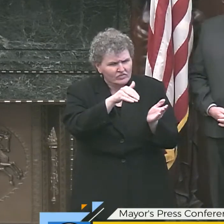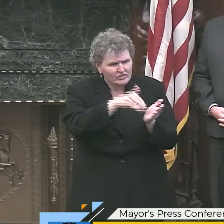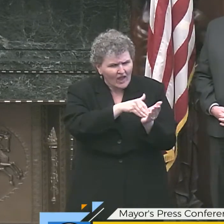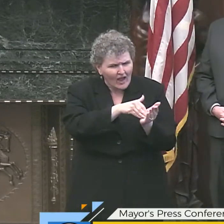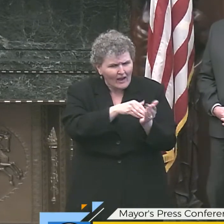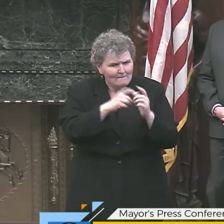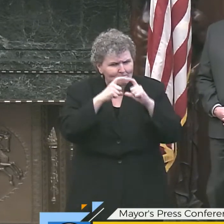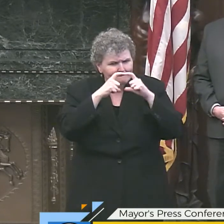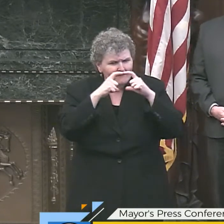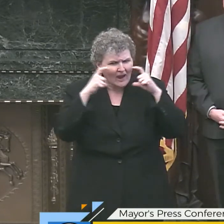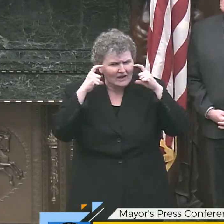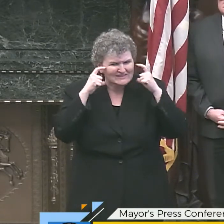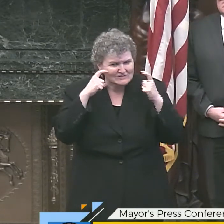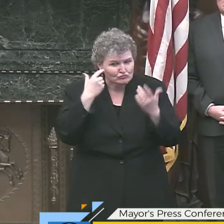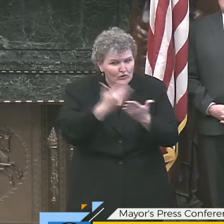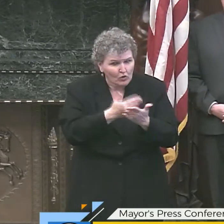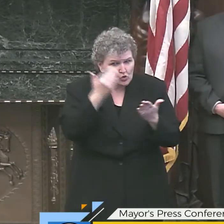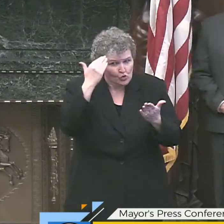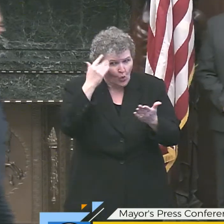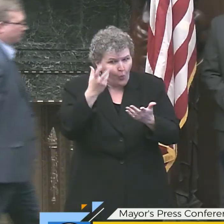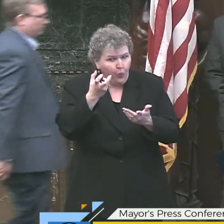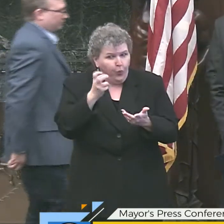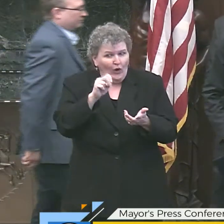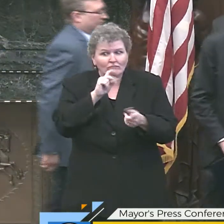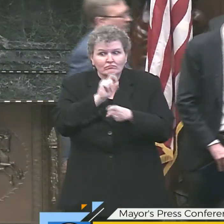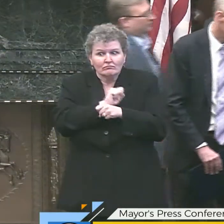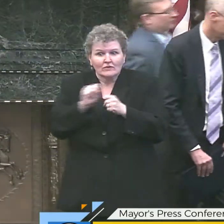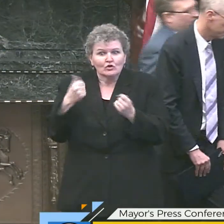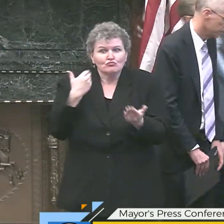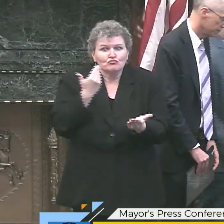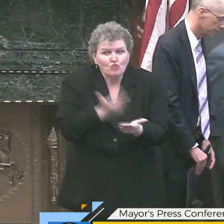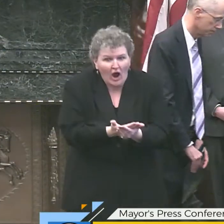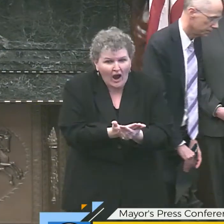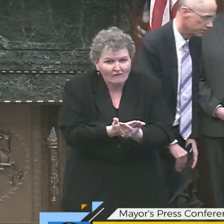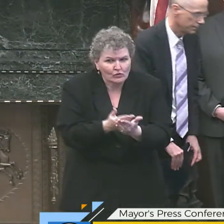on that and the arrival of PPEs in general?